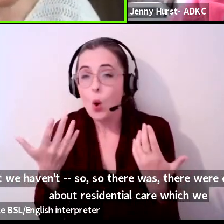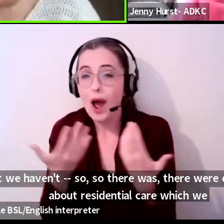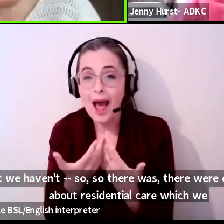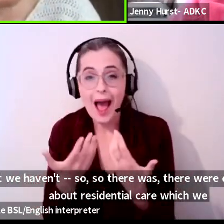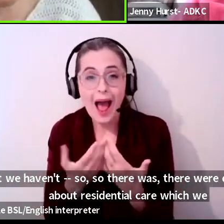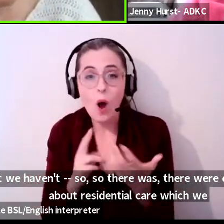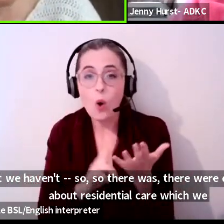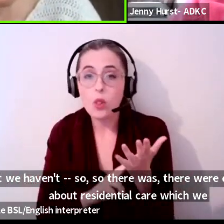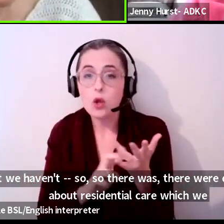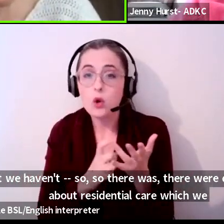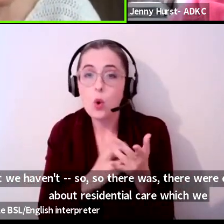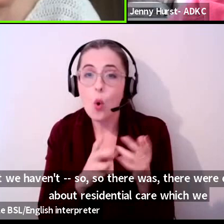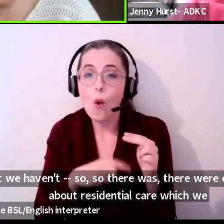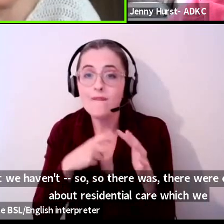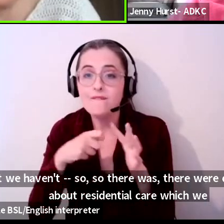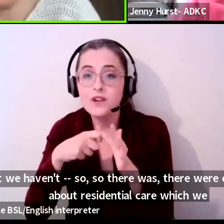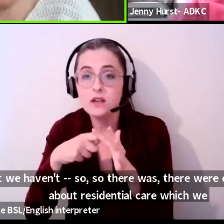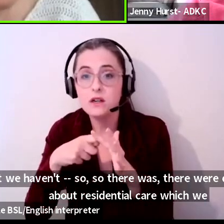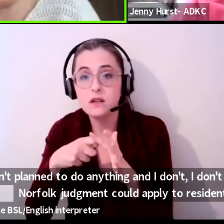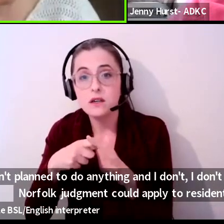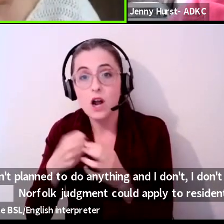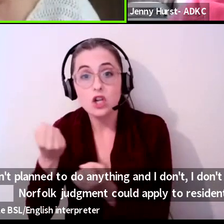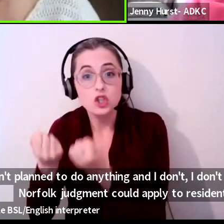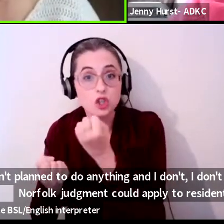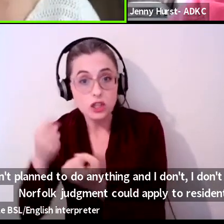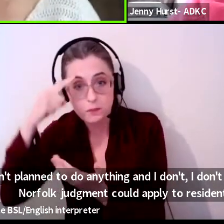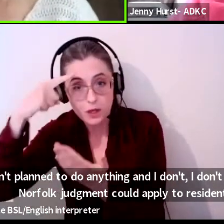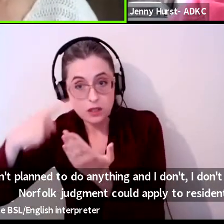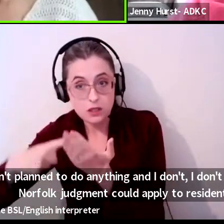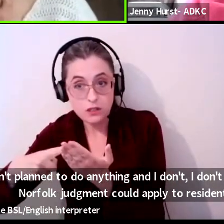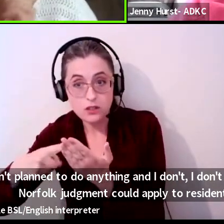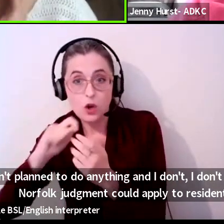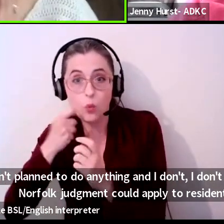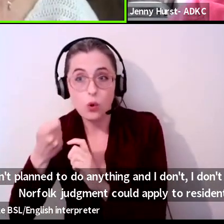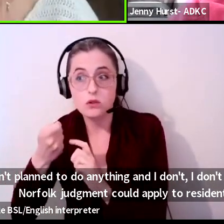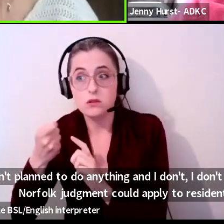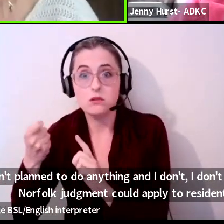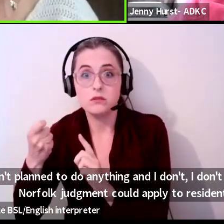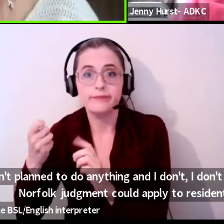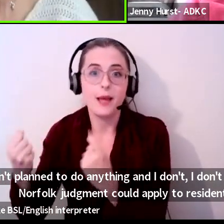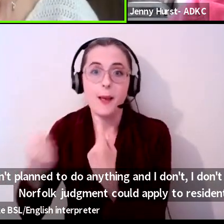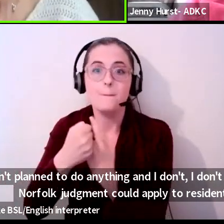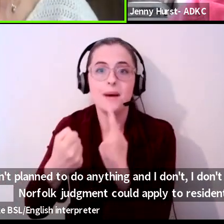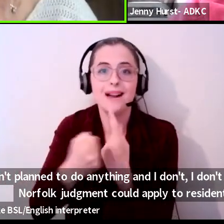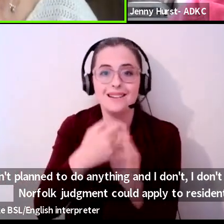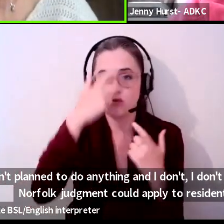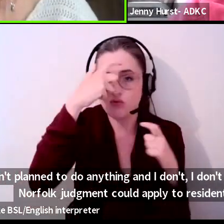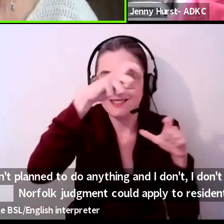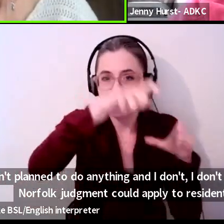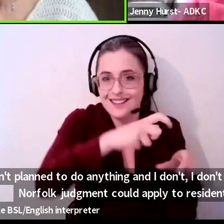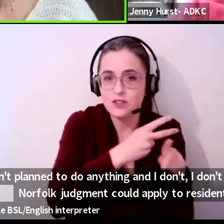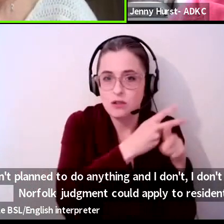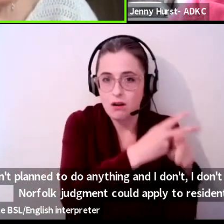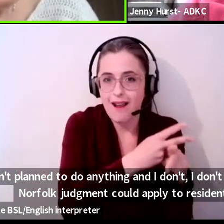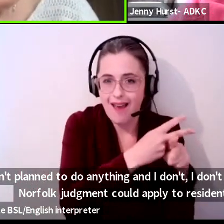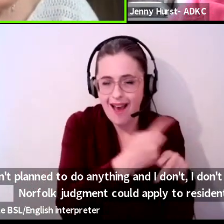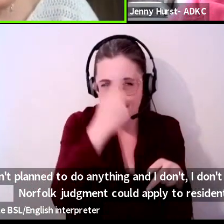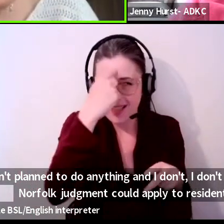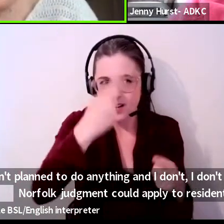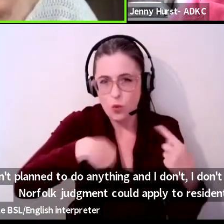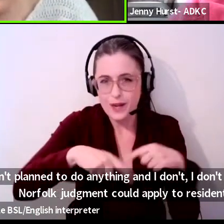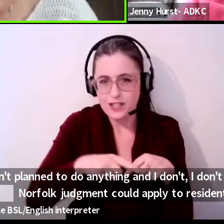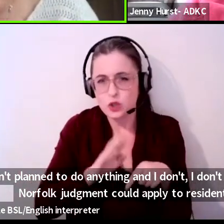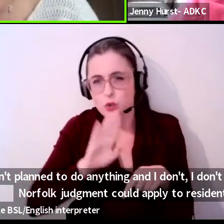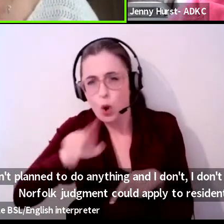to residential care. I think we might have to think about it, yeah, more